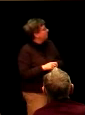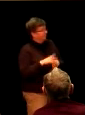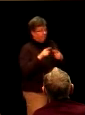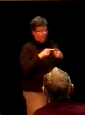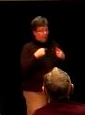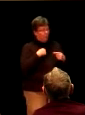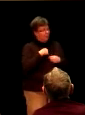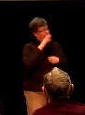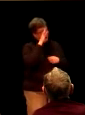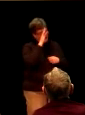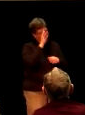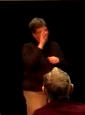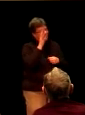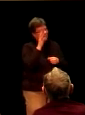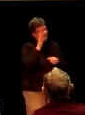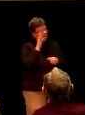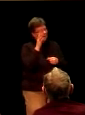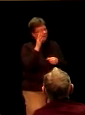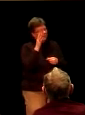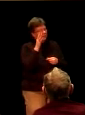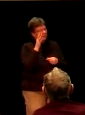When we invented the